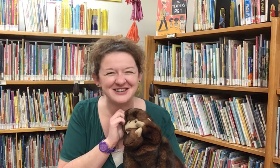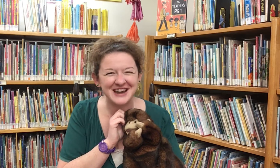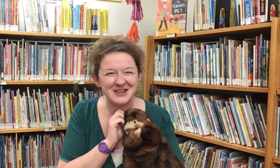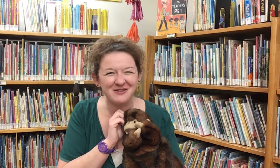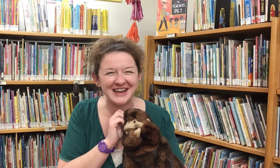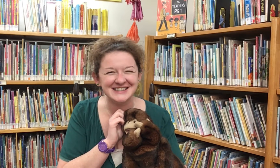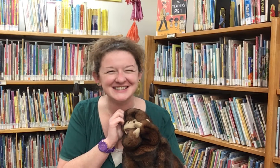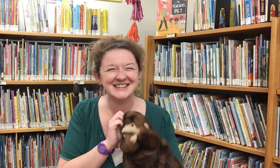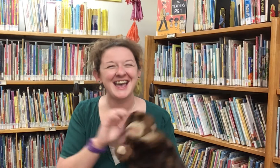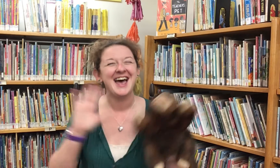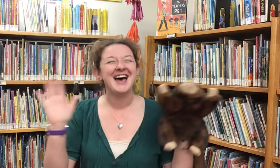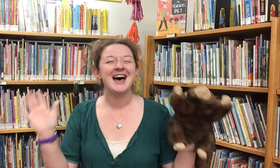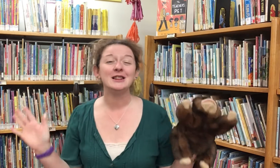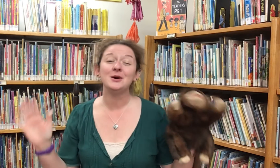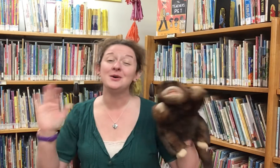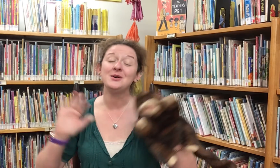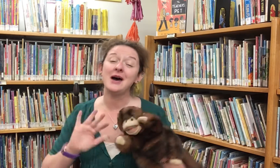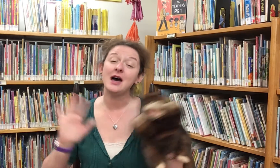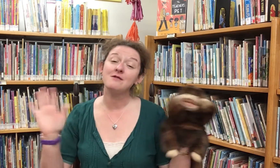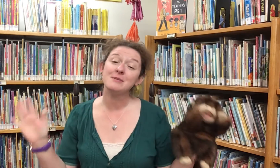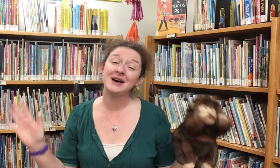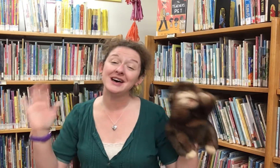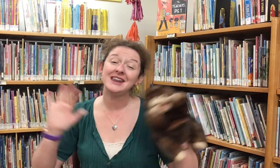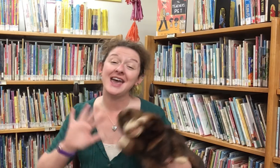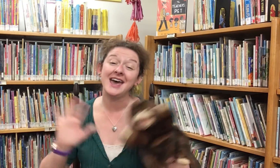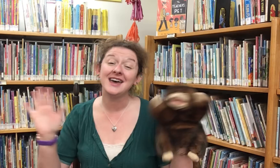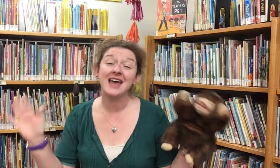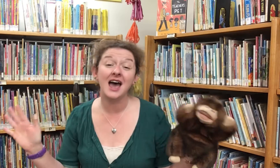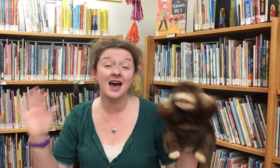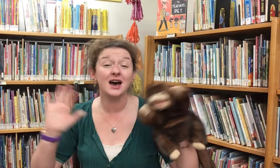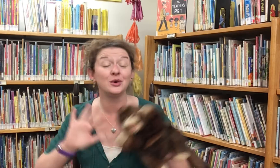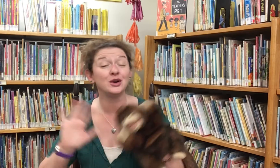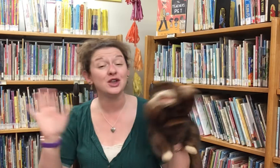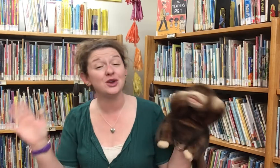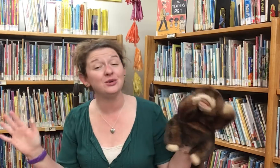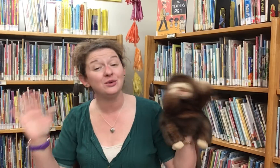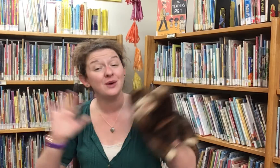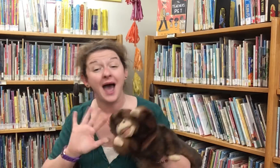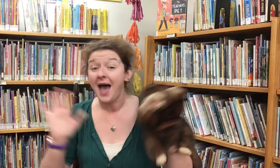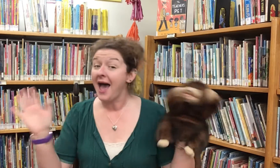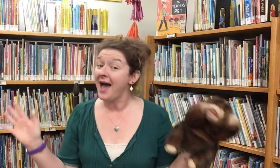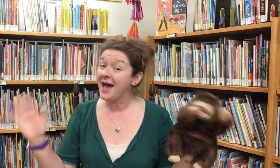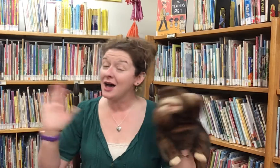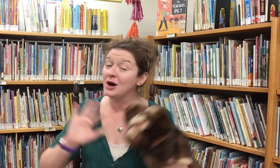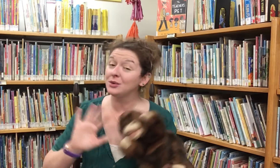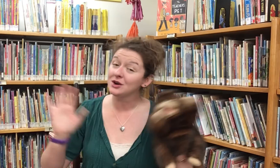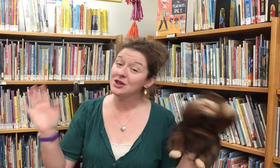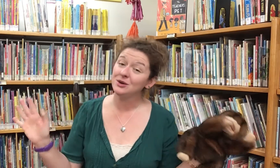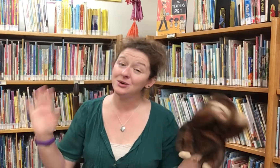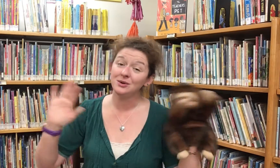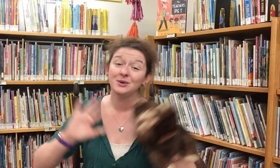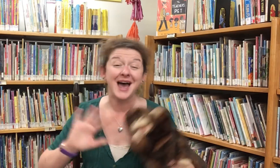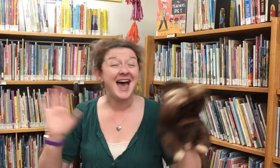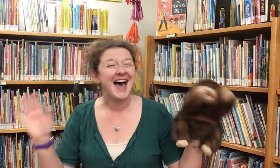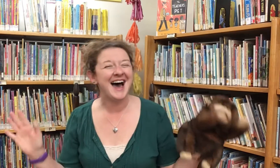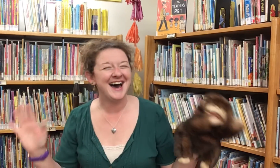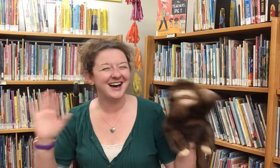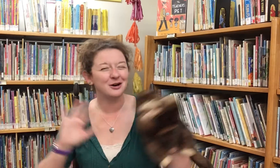ready, friends? Hello, everybody, and how are you? How are you? How are